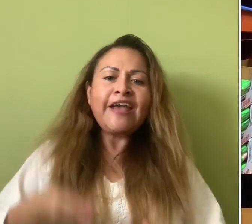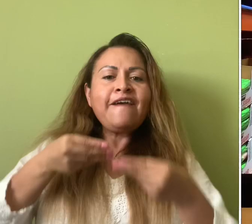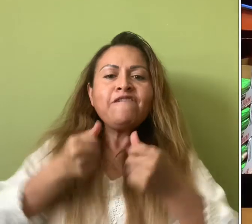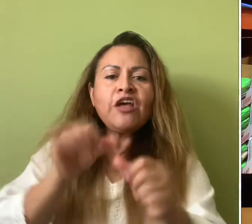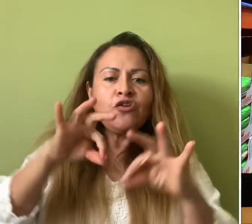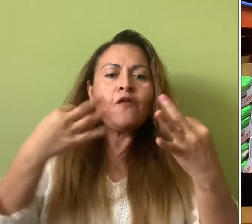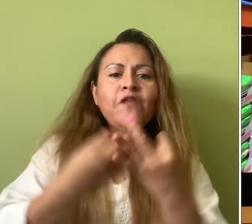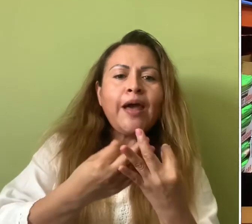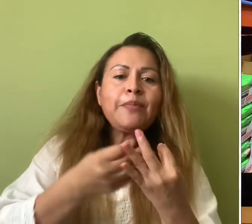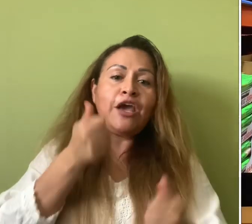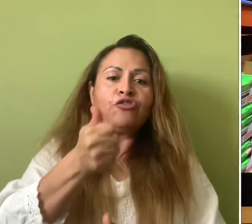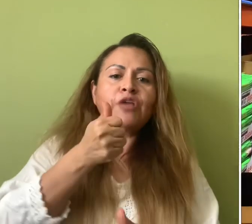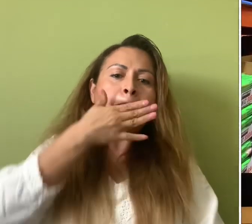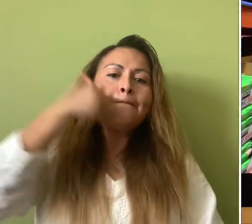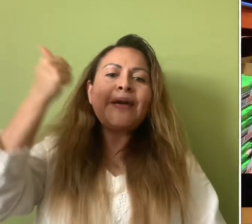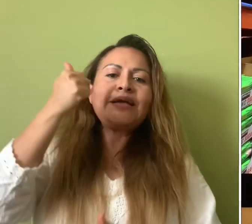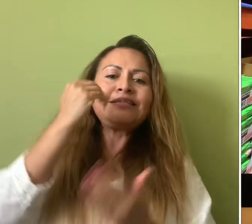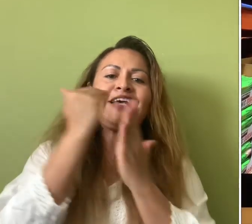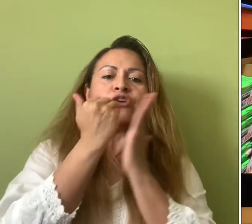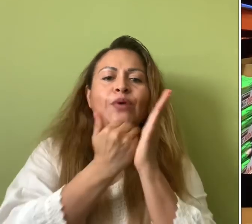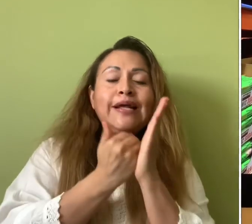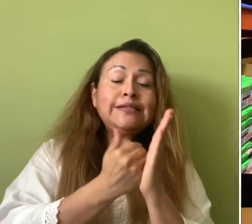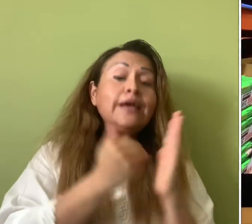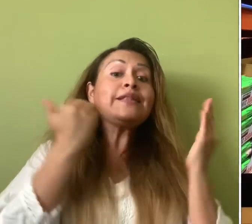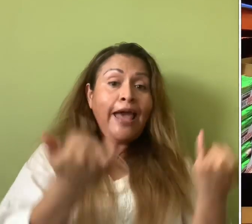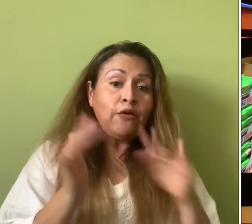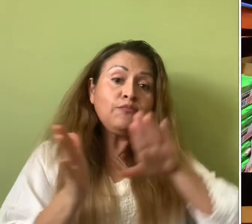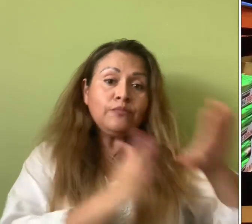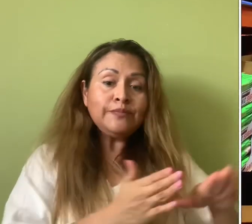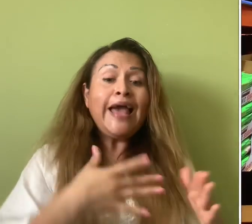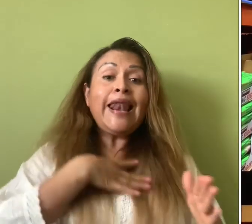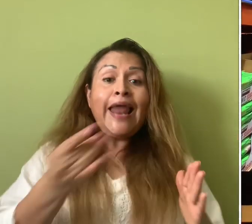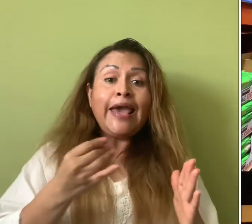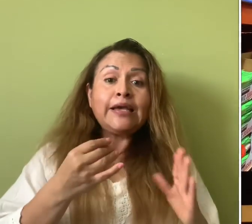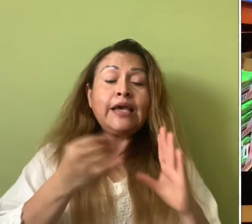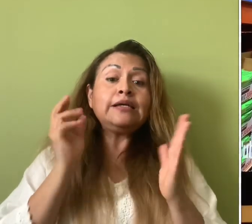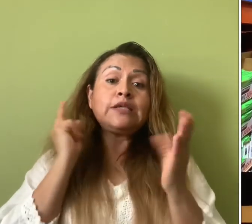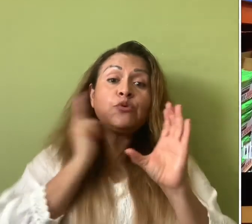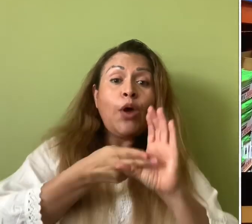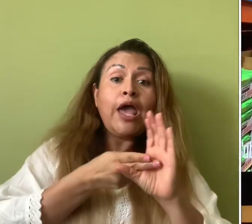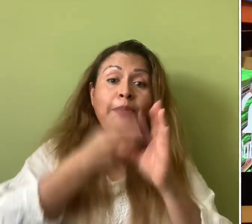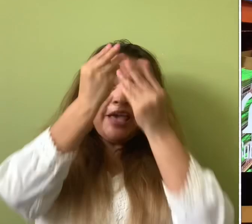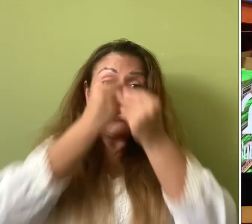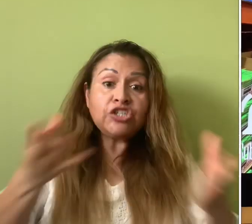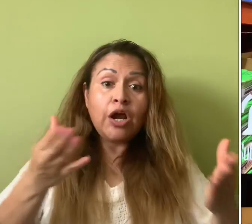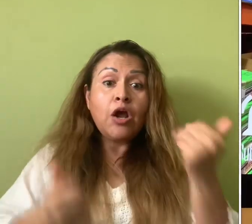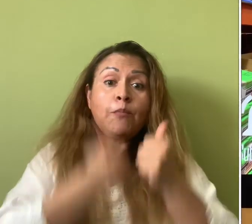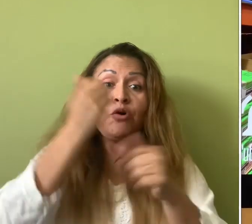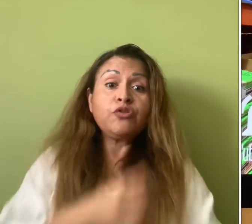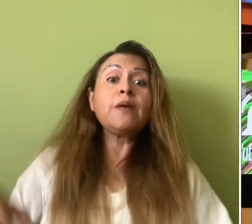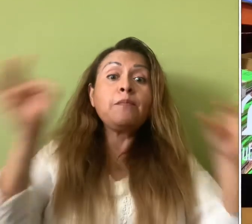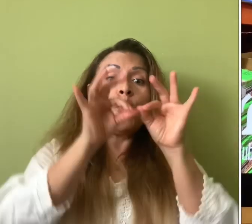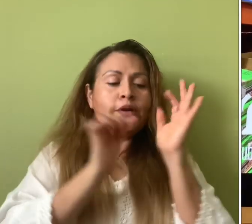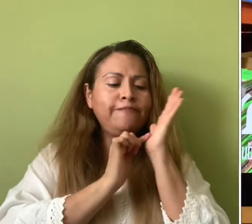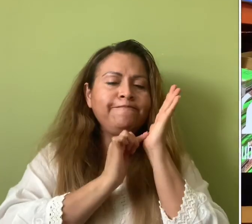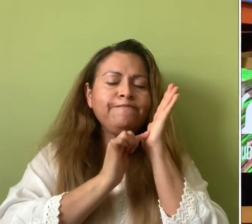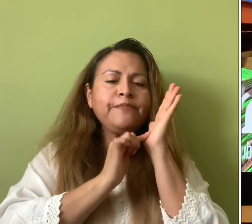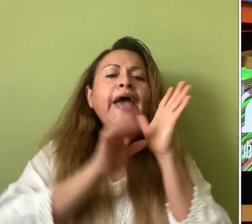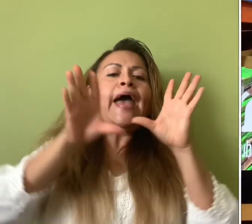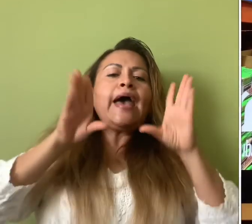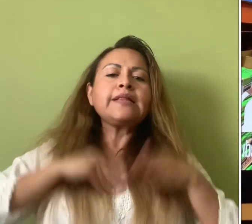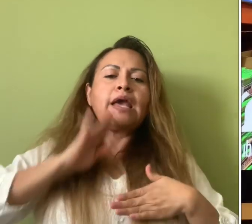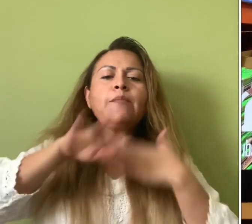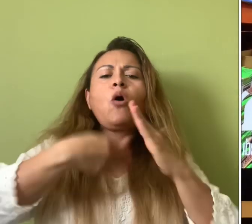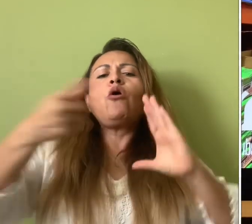ingredients. Before we start, you know the drill. Like, subscribe, share. But most importantly, you're going to want to push that bell icon below the video and enable